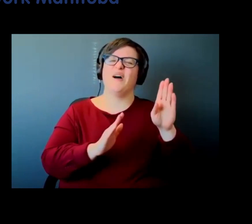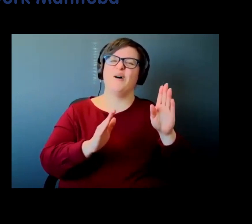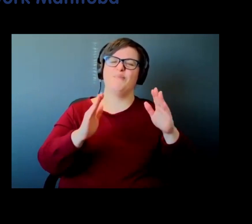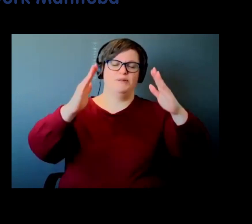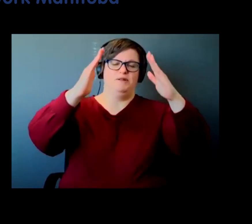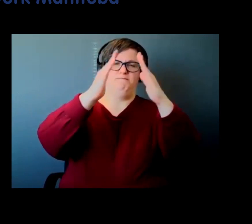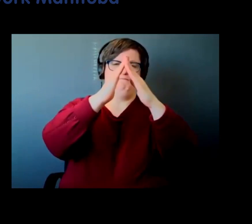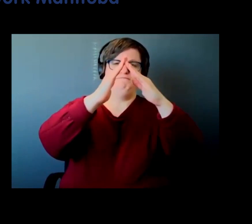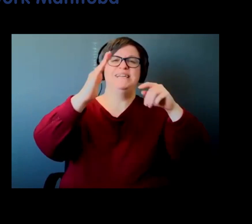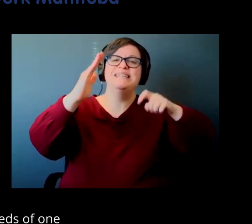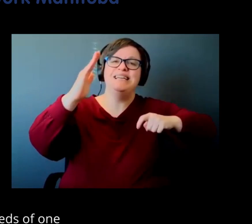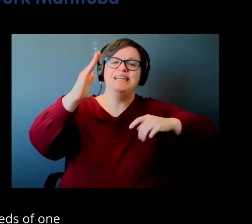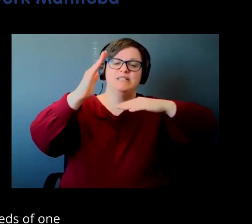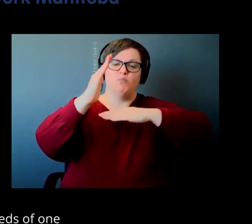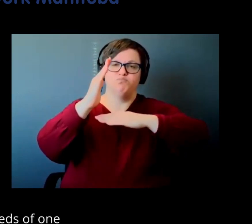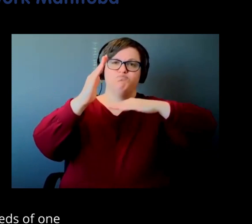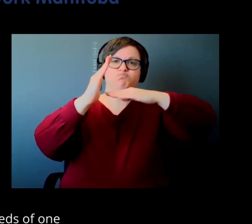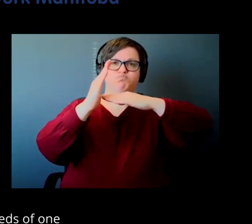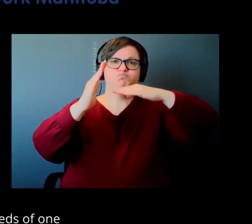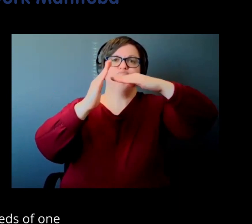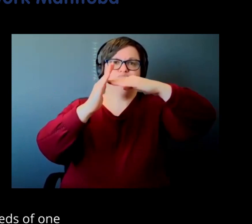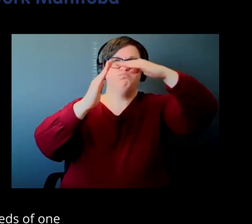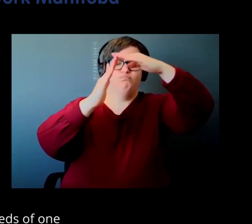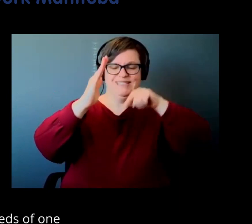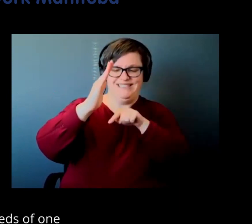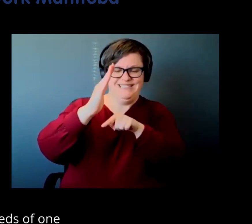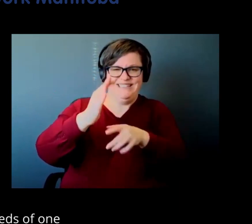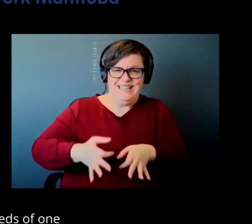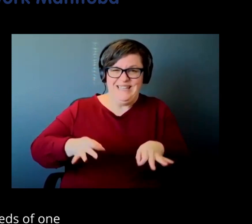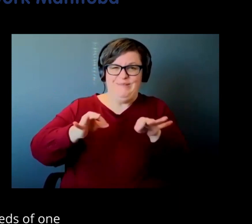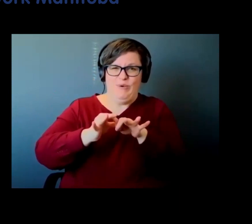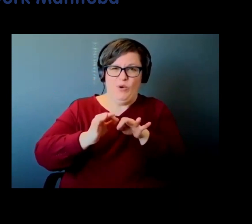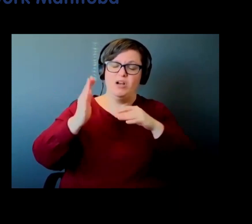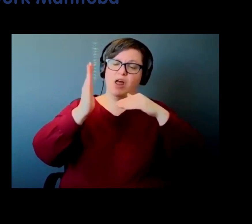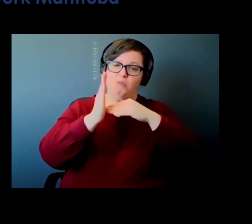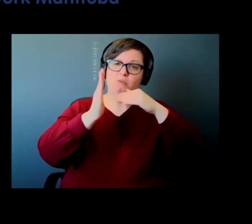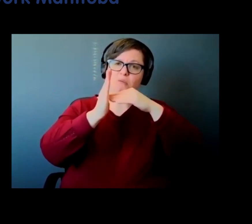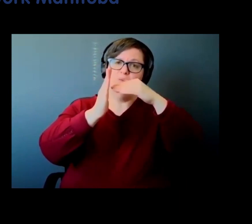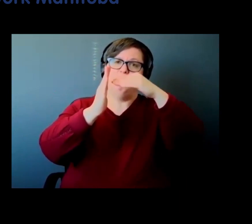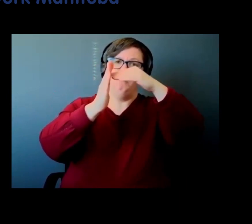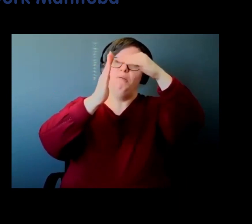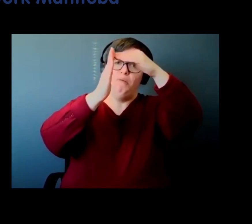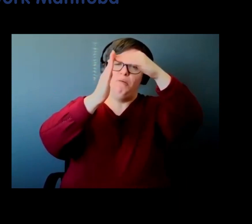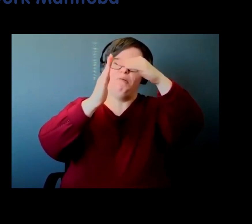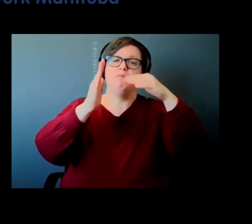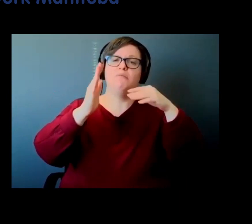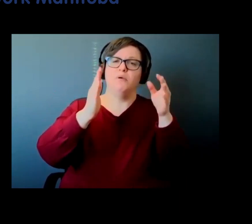that we must meet and satisfy the needs of one stage before hitting the next, like shelter,